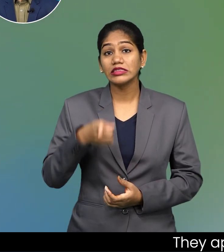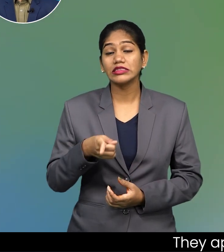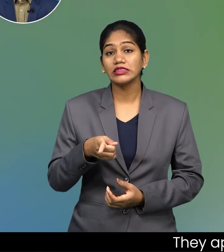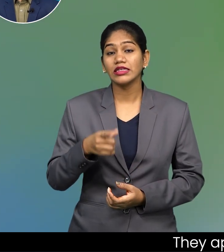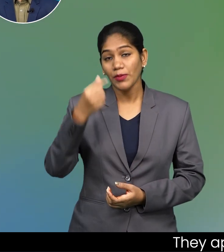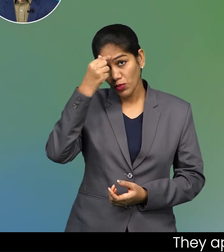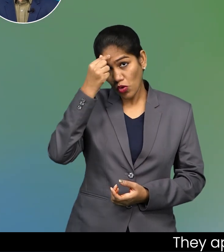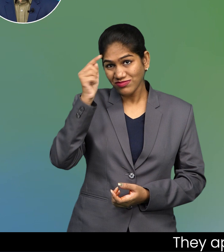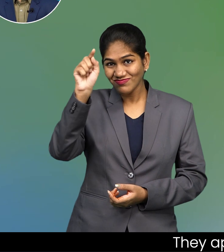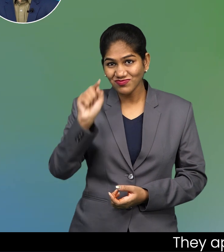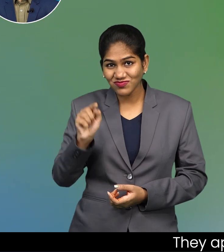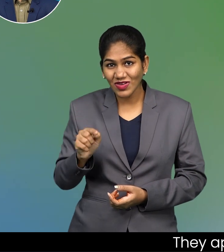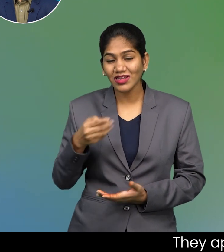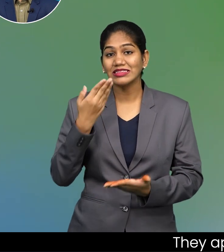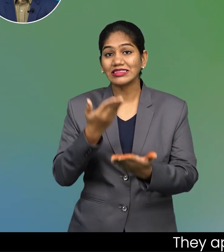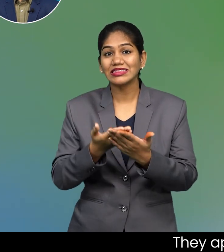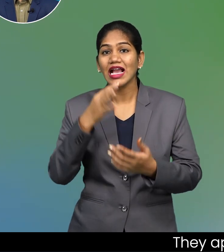They appealed to the king